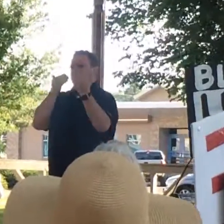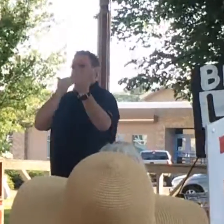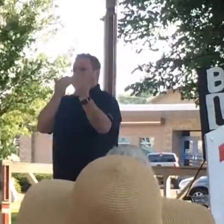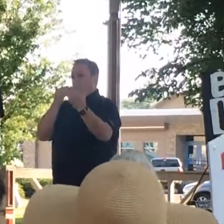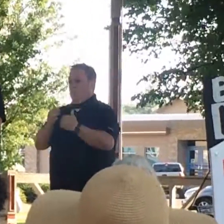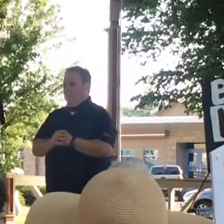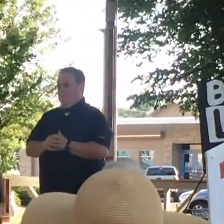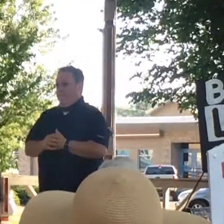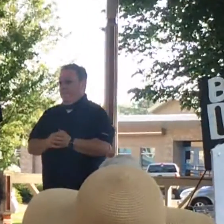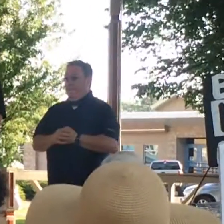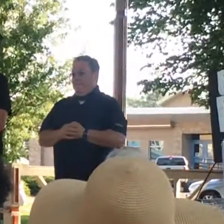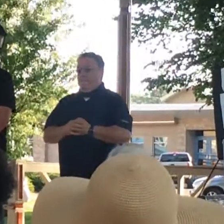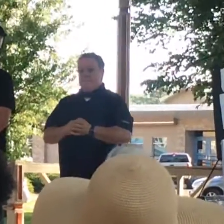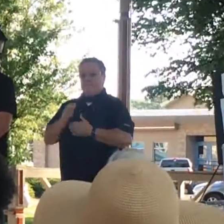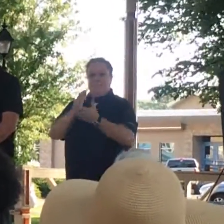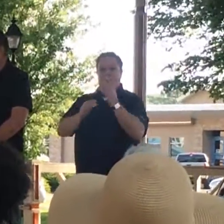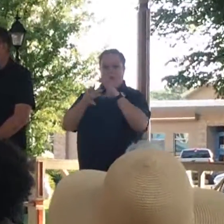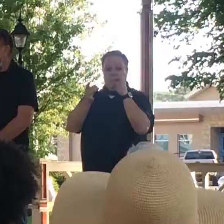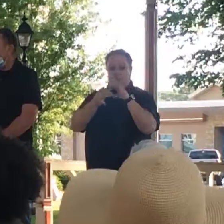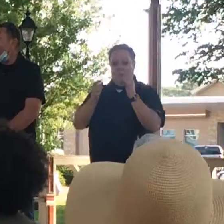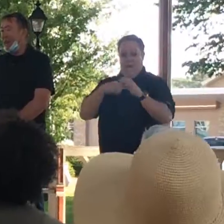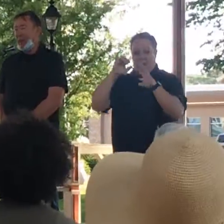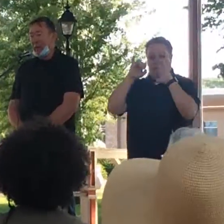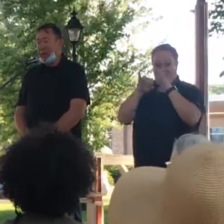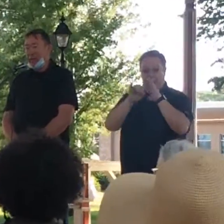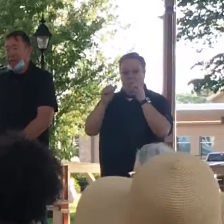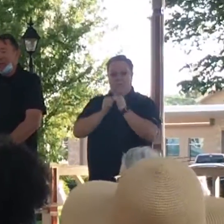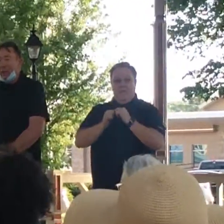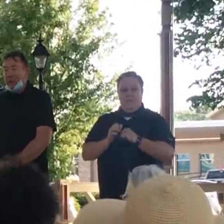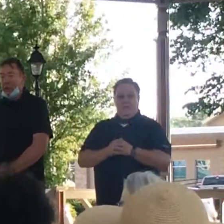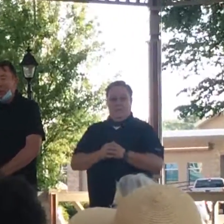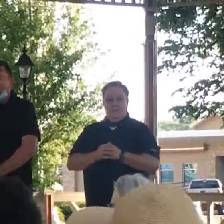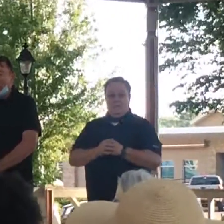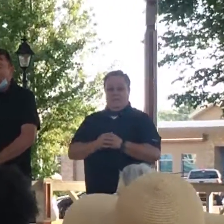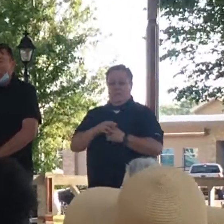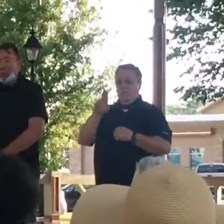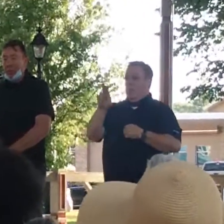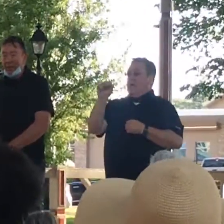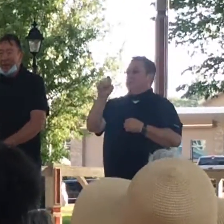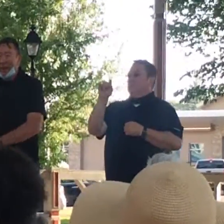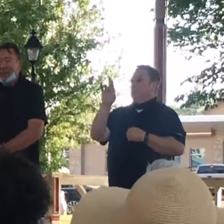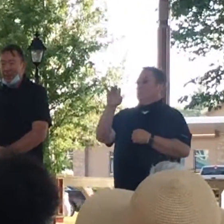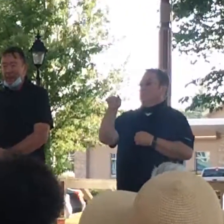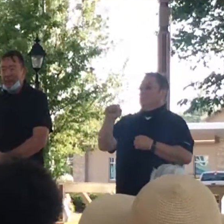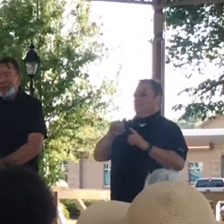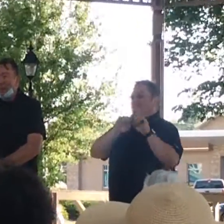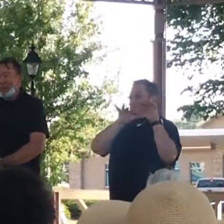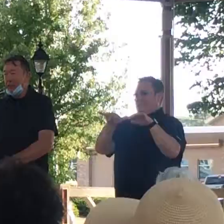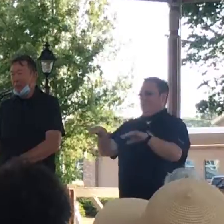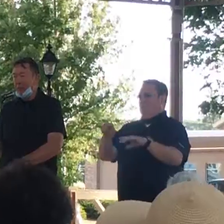thank you. The part of this story that I identify with is the U.S. troops that went into